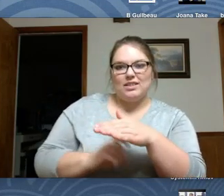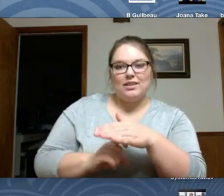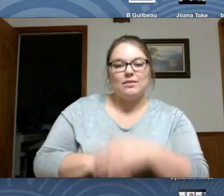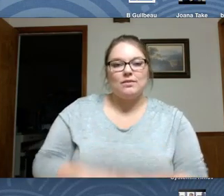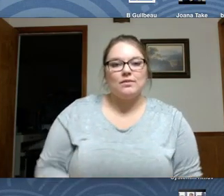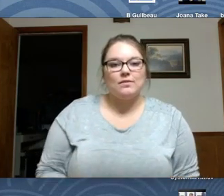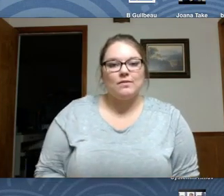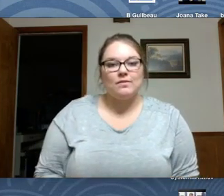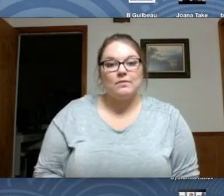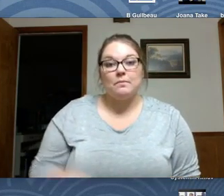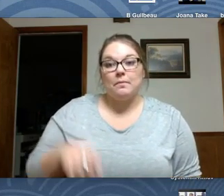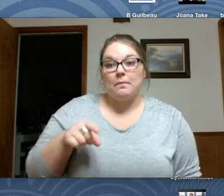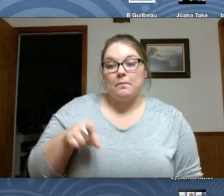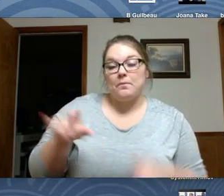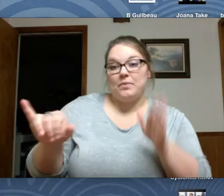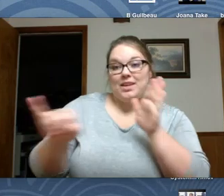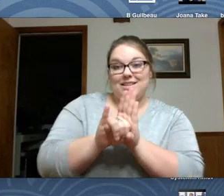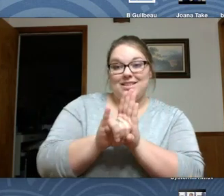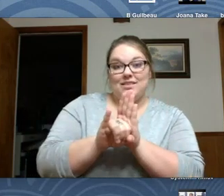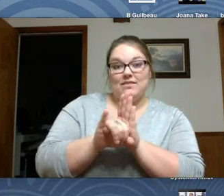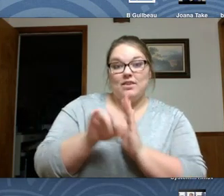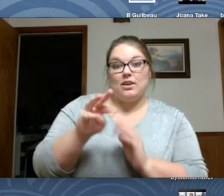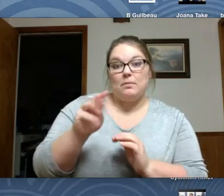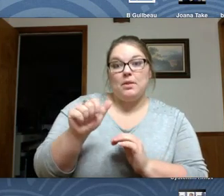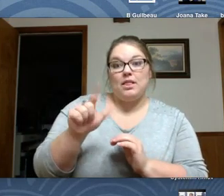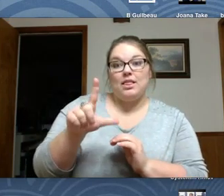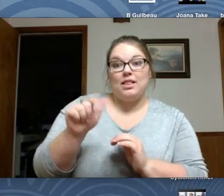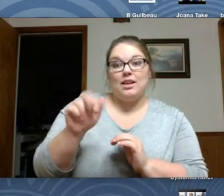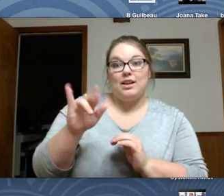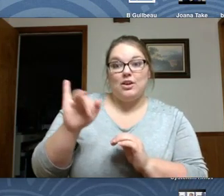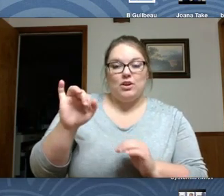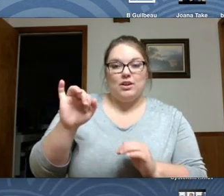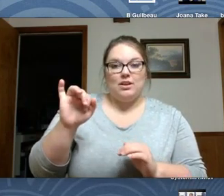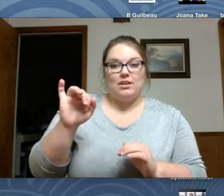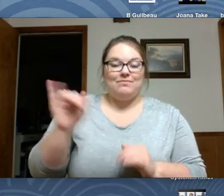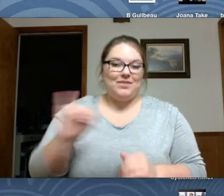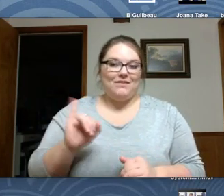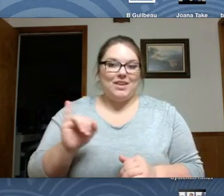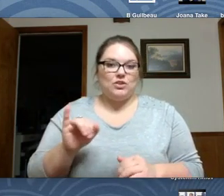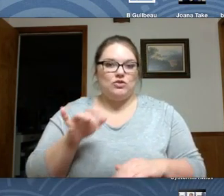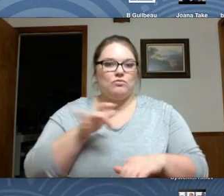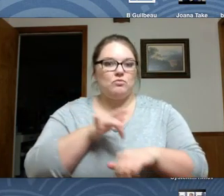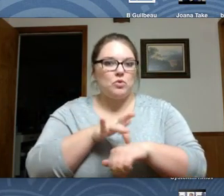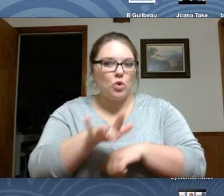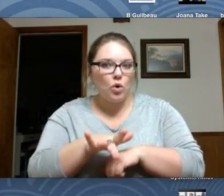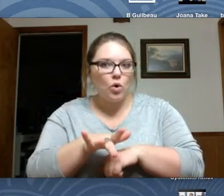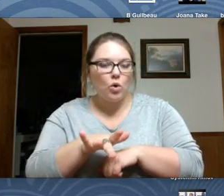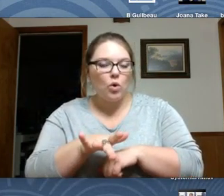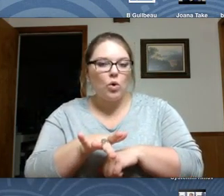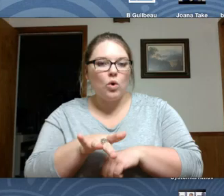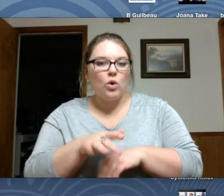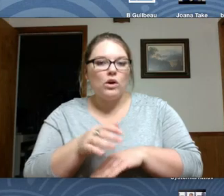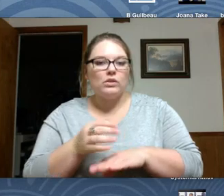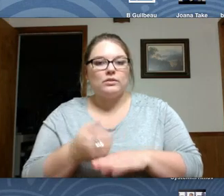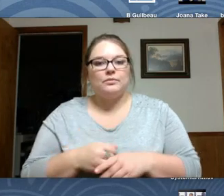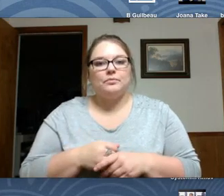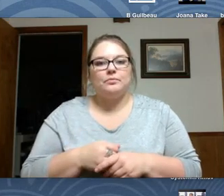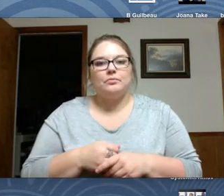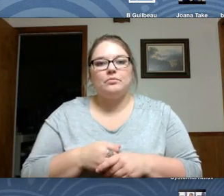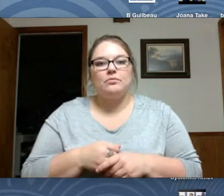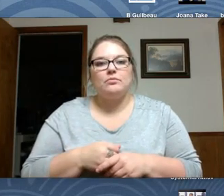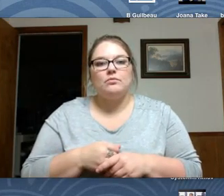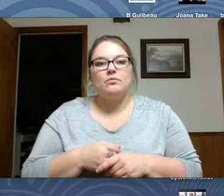malaria infection early, when treatment is important. The device is easy to carry